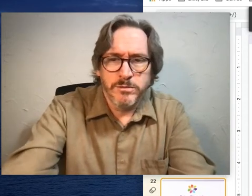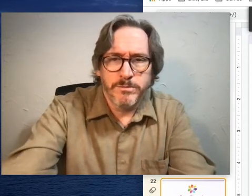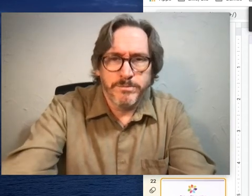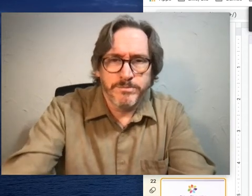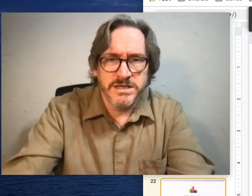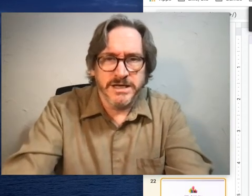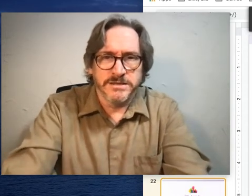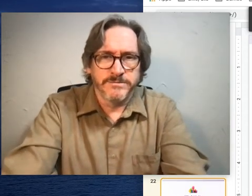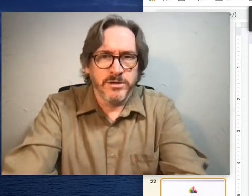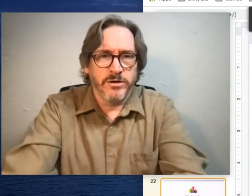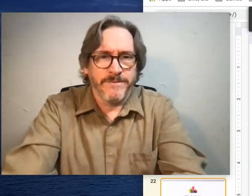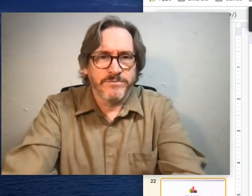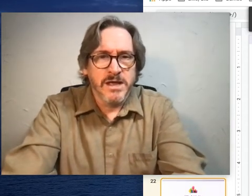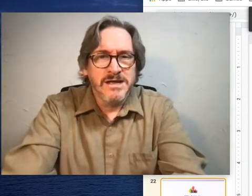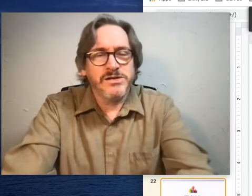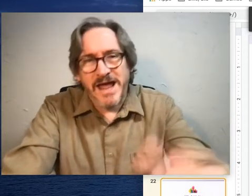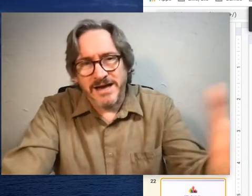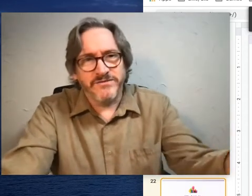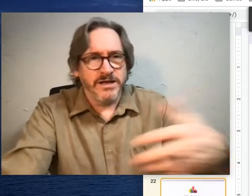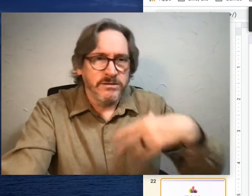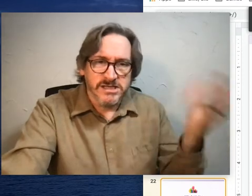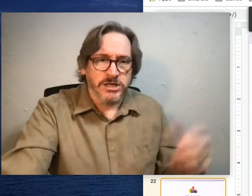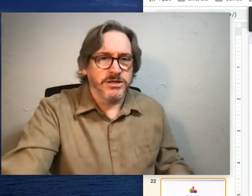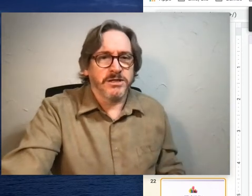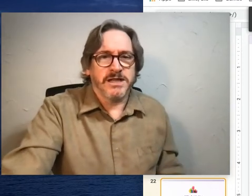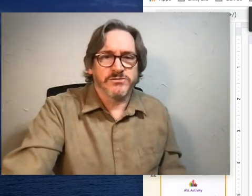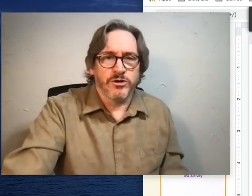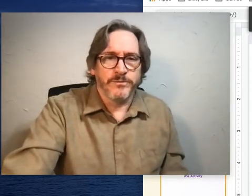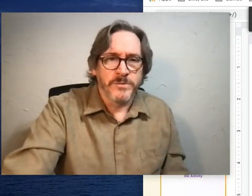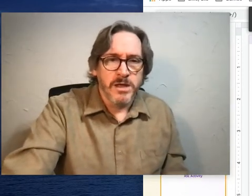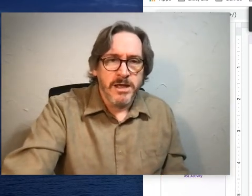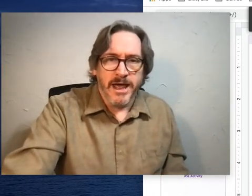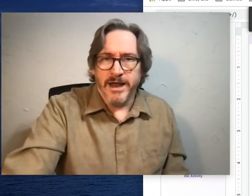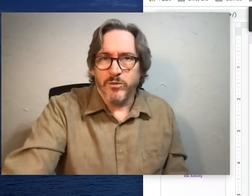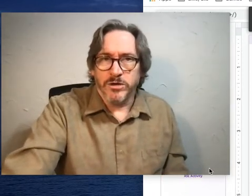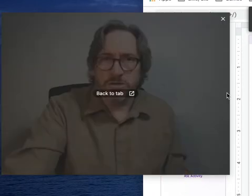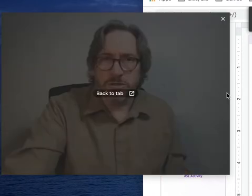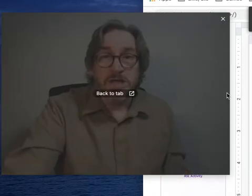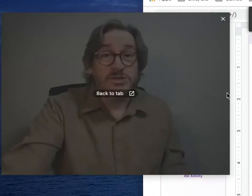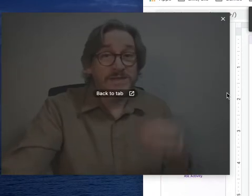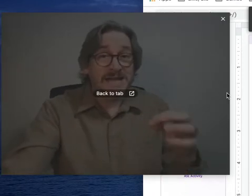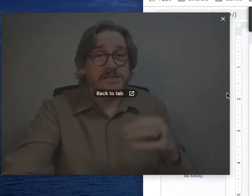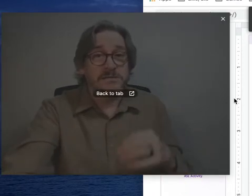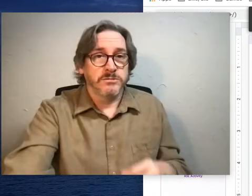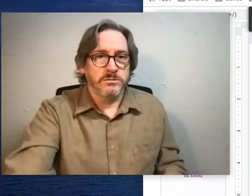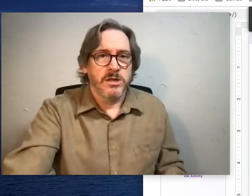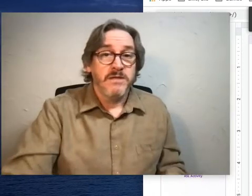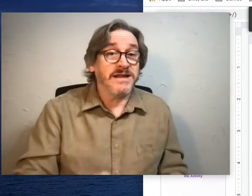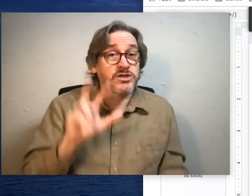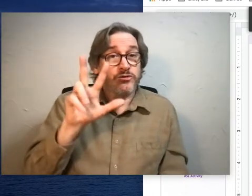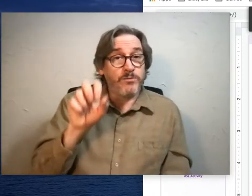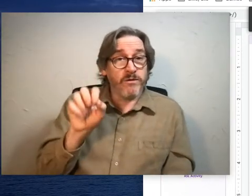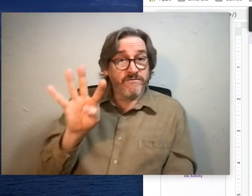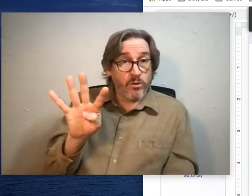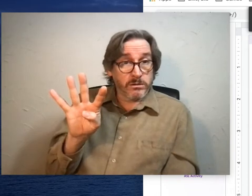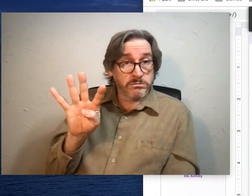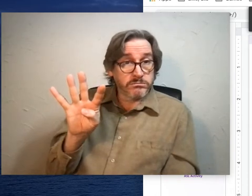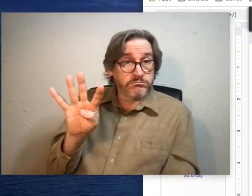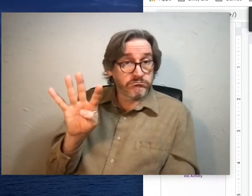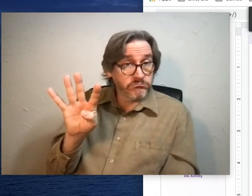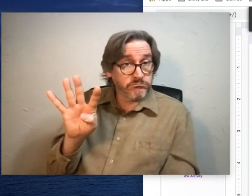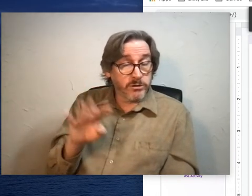Boosh. Delete. Okay. So activity, discussion in the classroom, and what'd you learn? So that's 3.4.